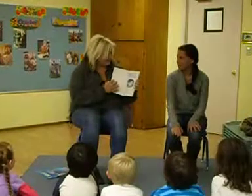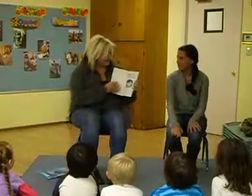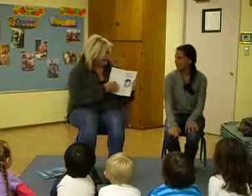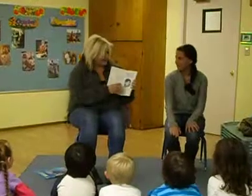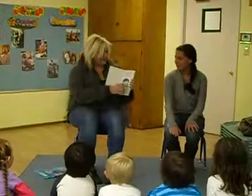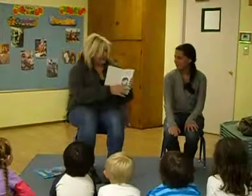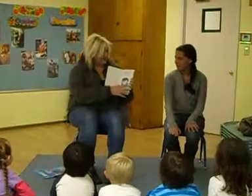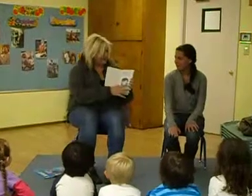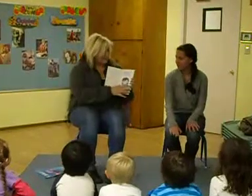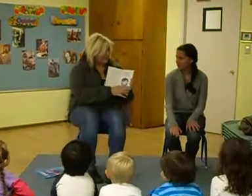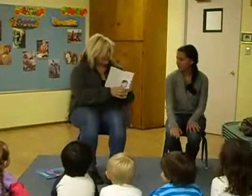All right.